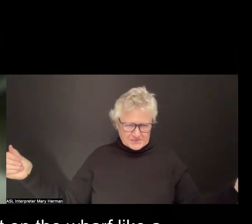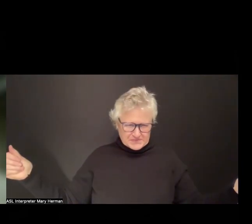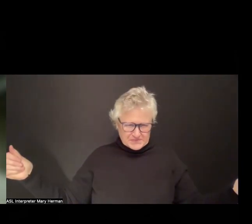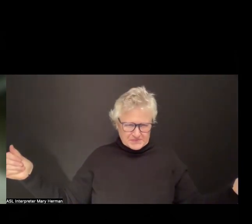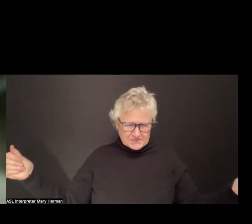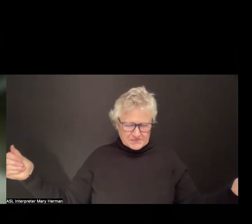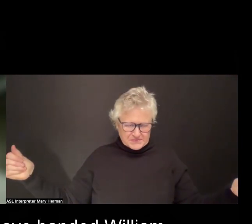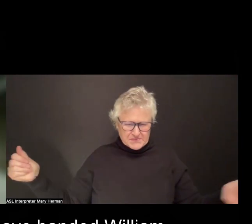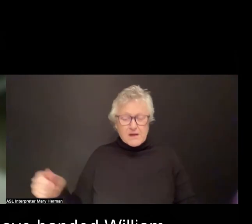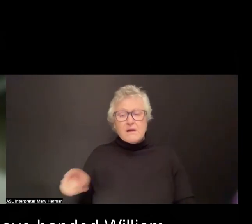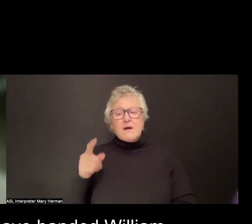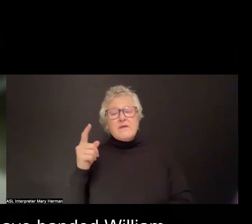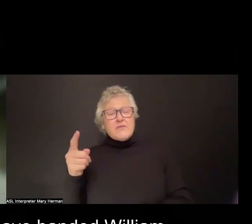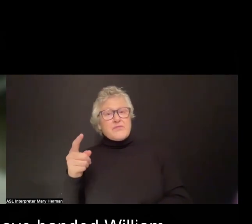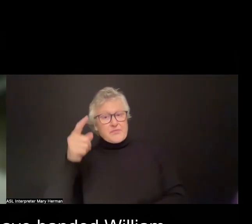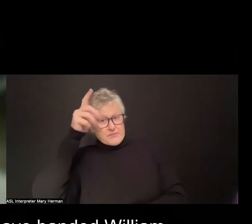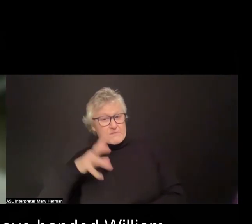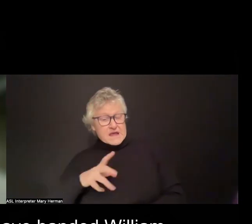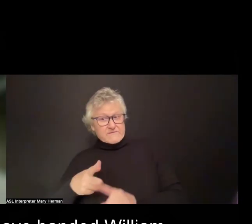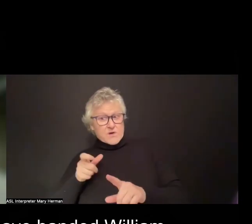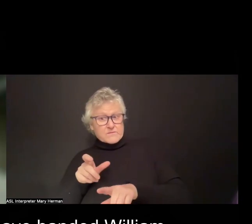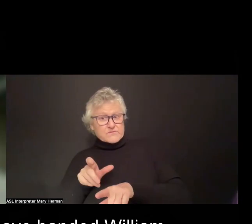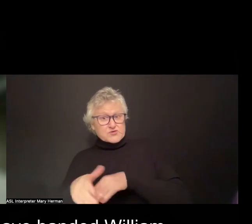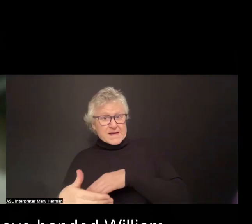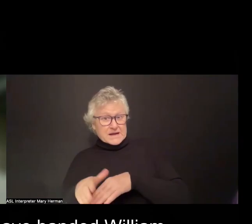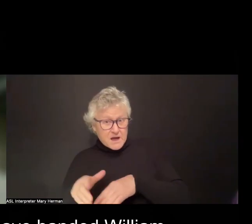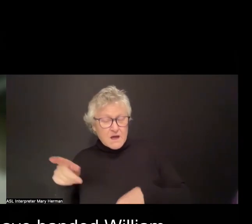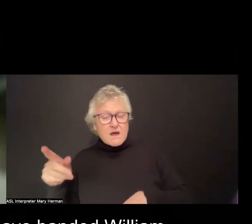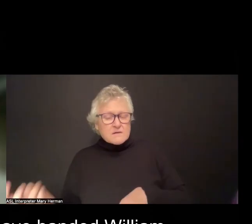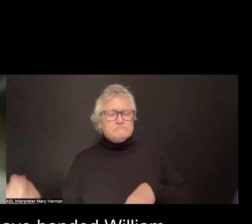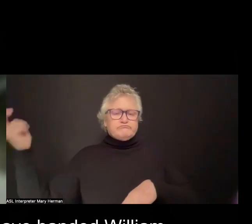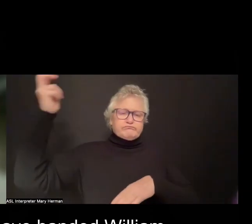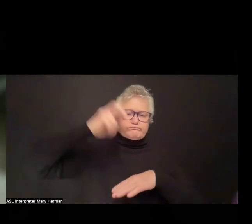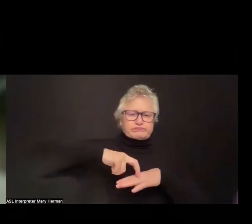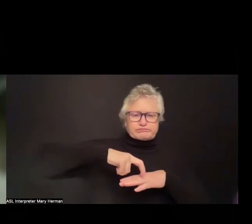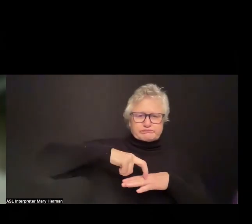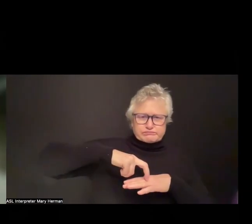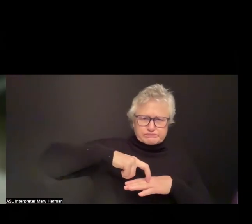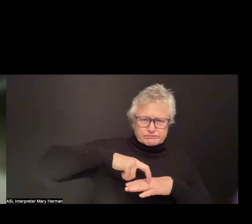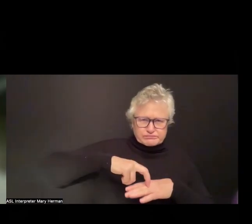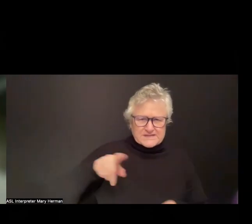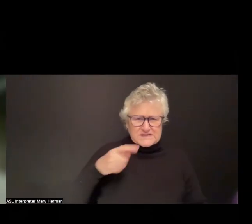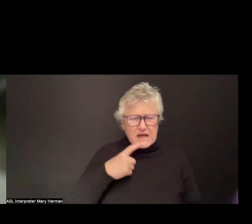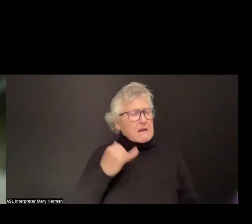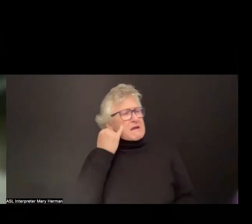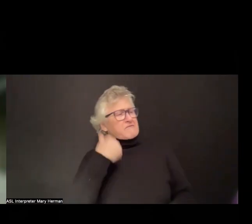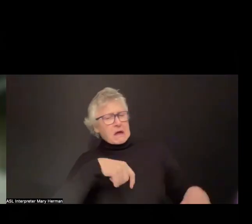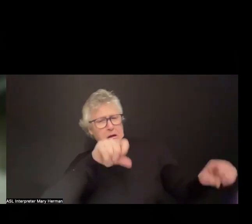a cat. And if I could, I'd have handed William Fly the axe myself, said the not Bostonian. Can we get something to